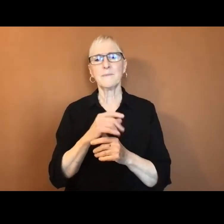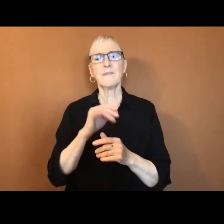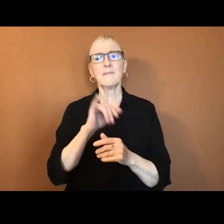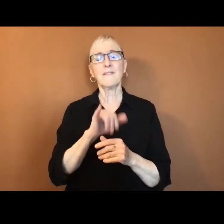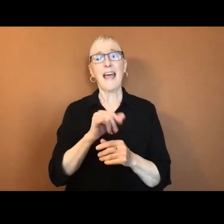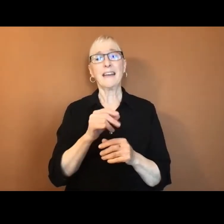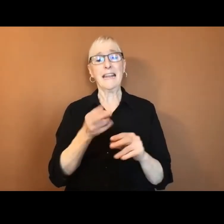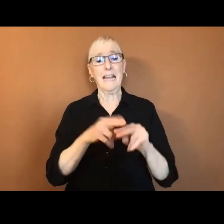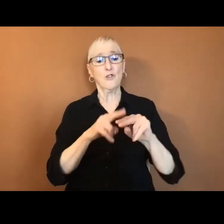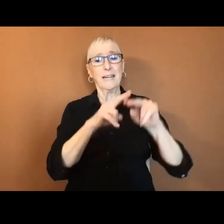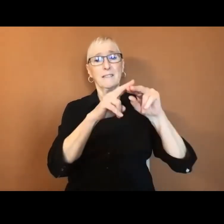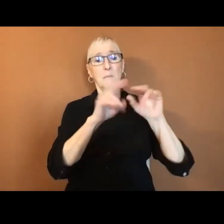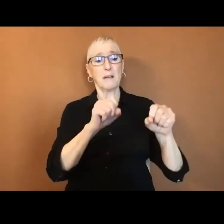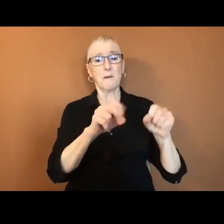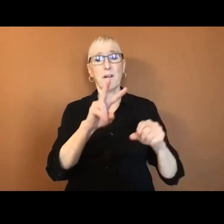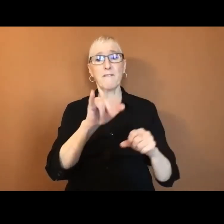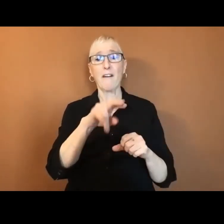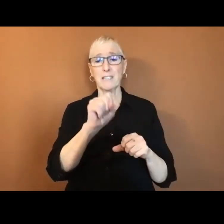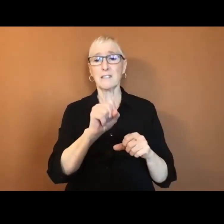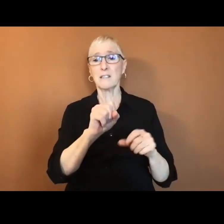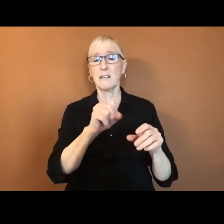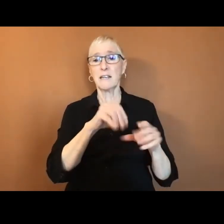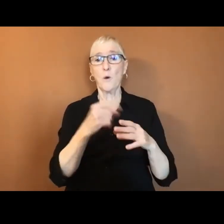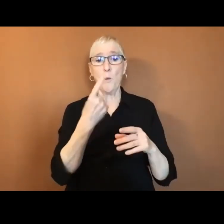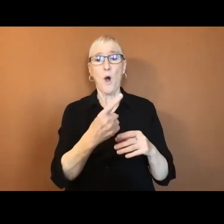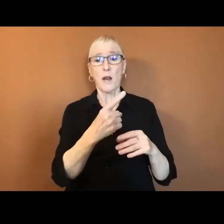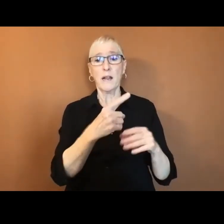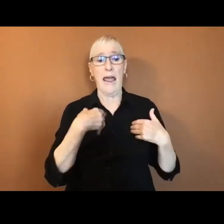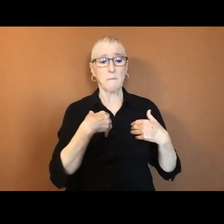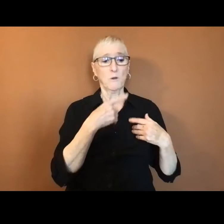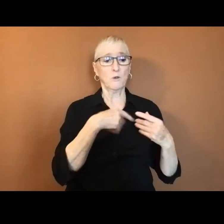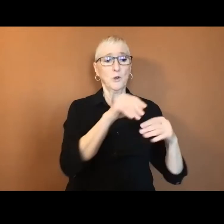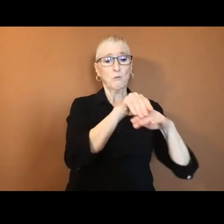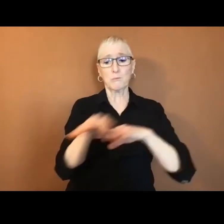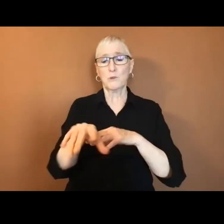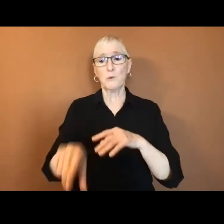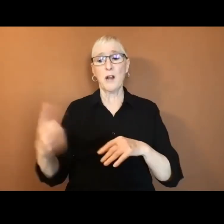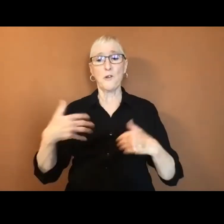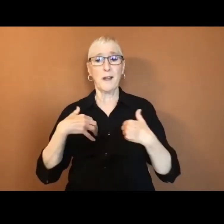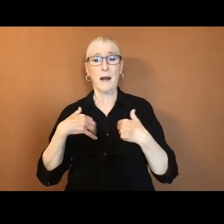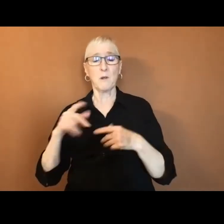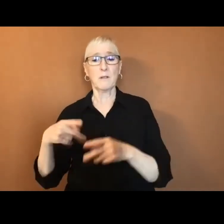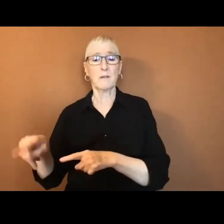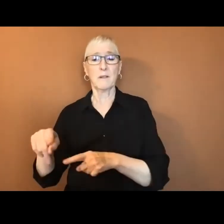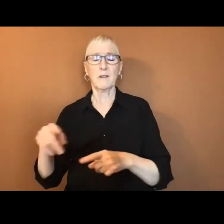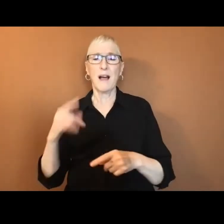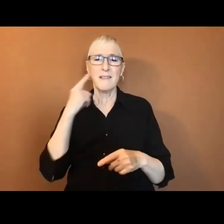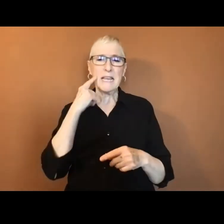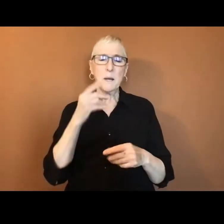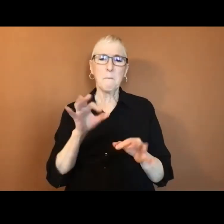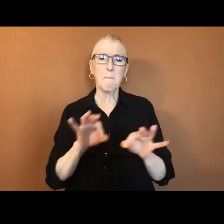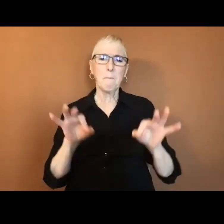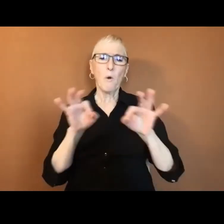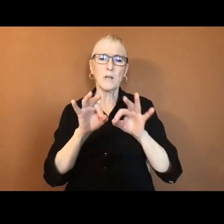the possibility for viruses in one organism to spill over into another. So I think it's important